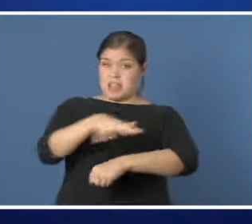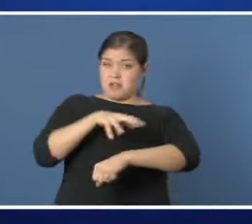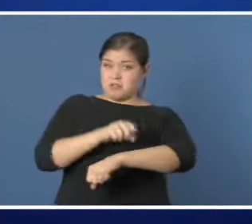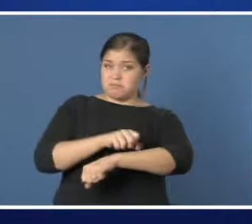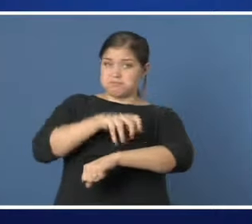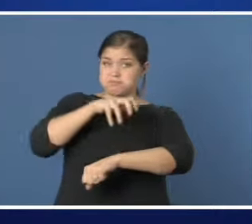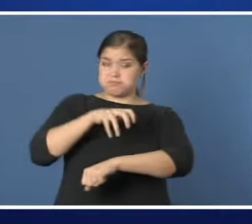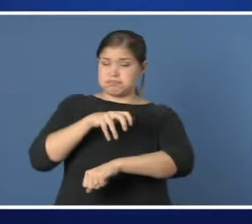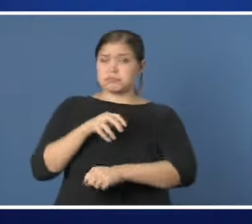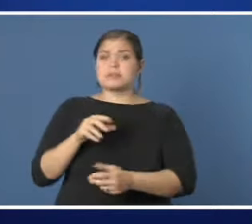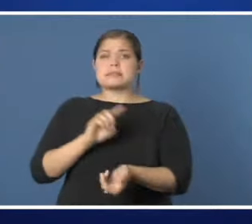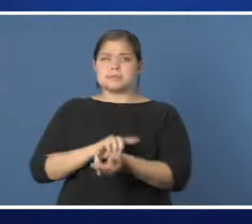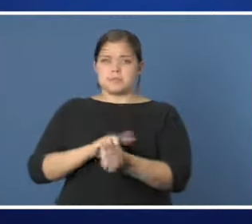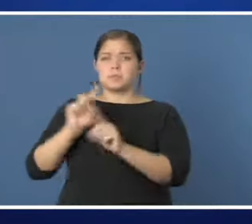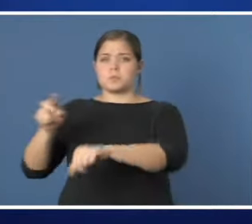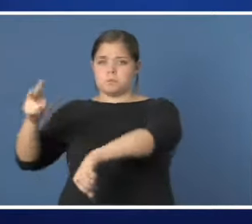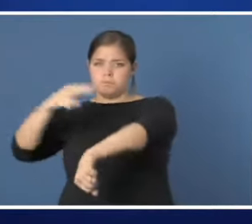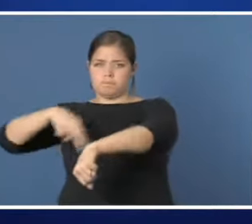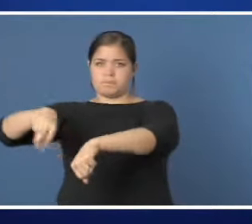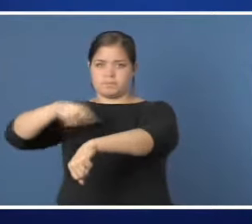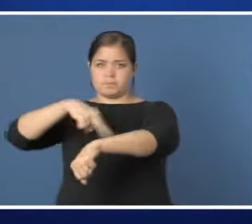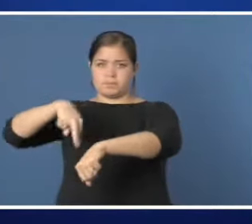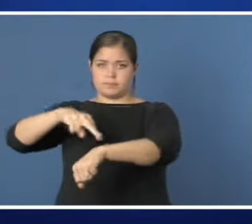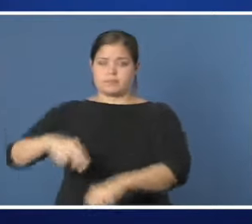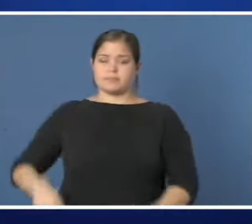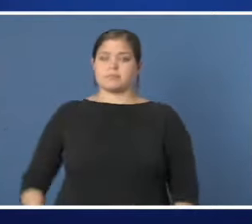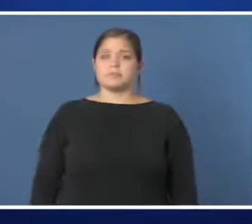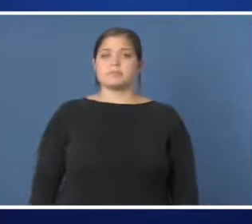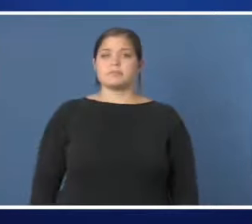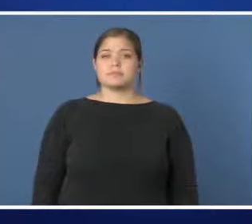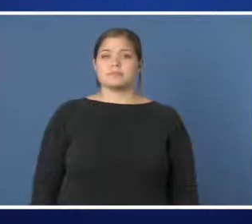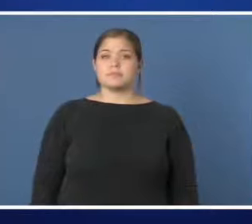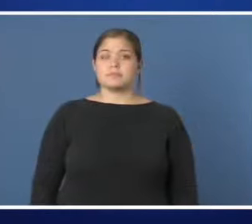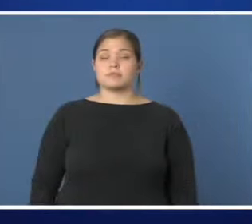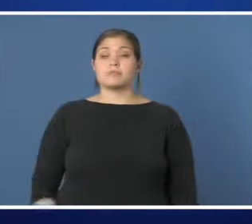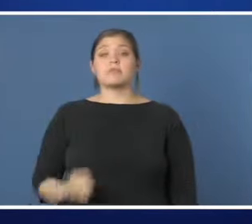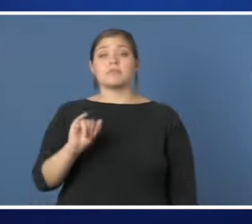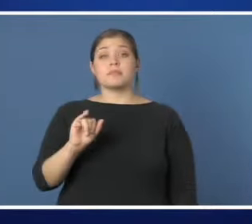hours. Seek referral for evaluation of injury.